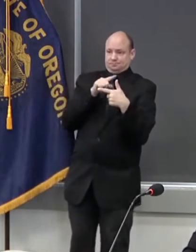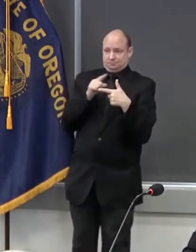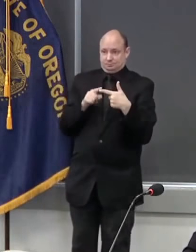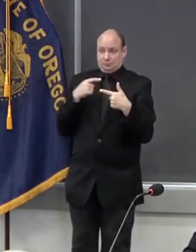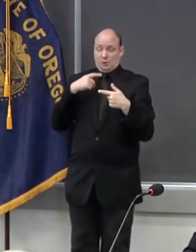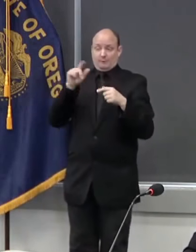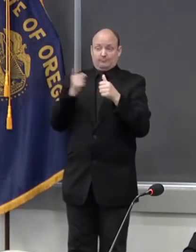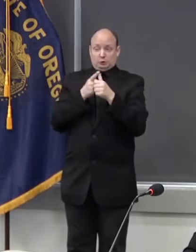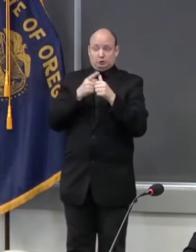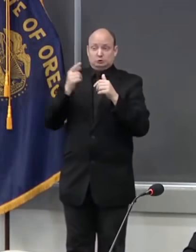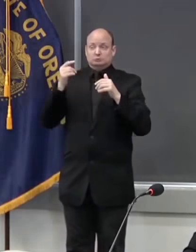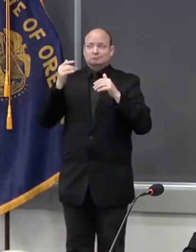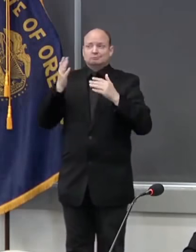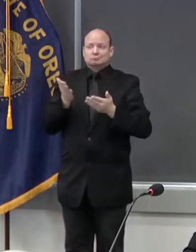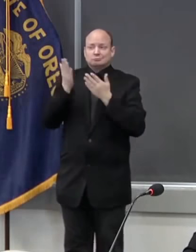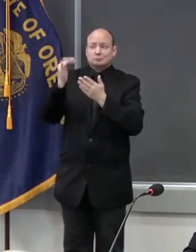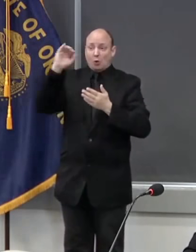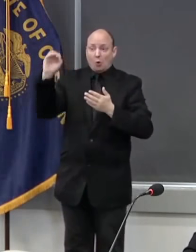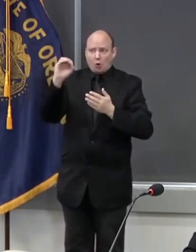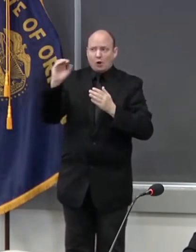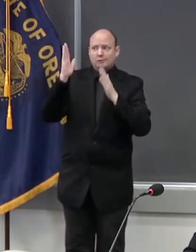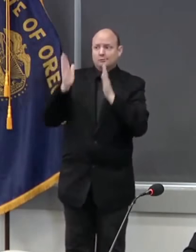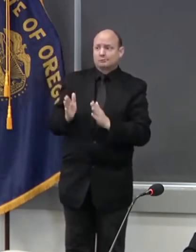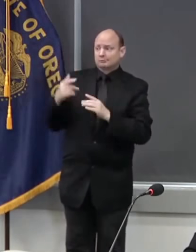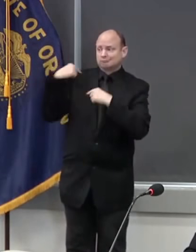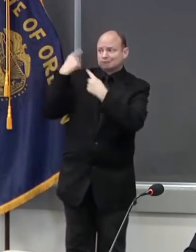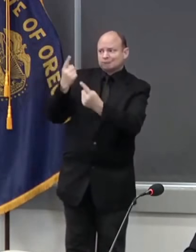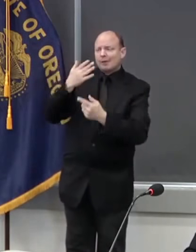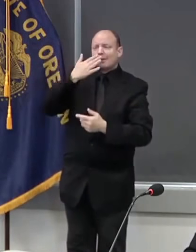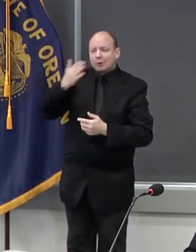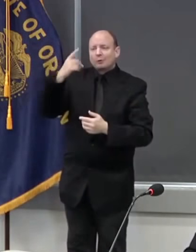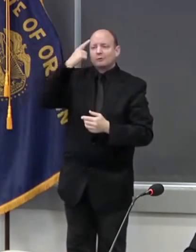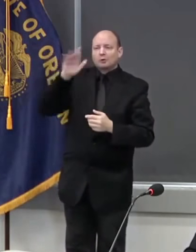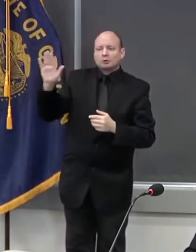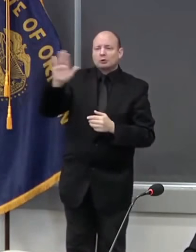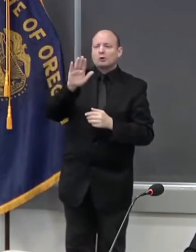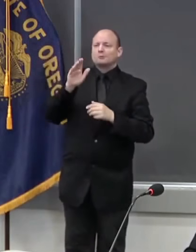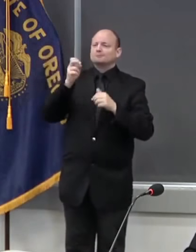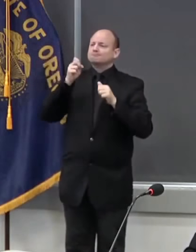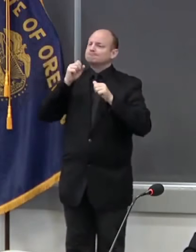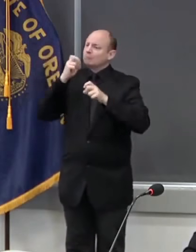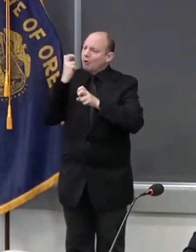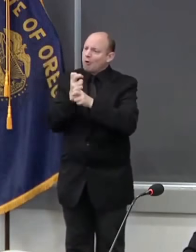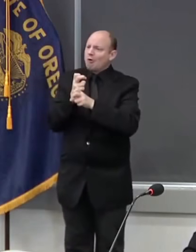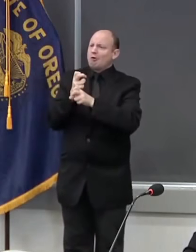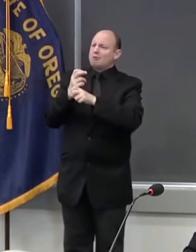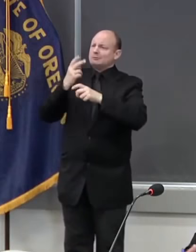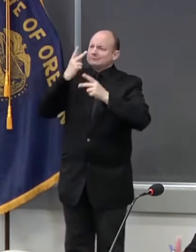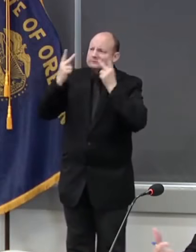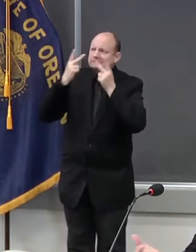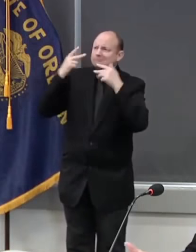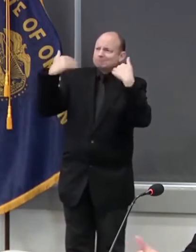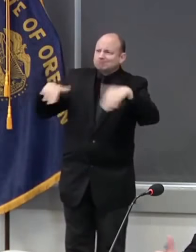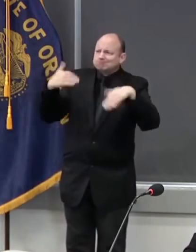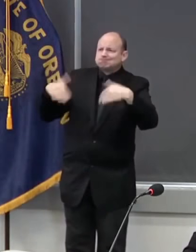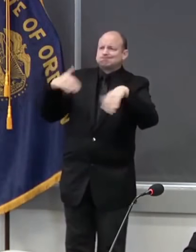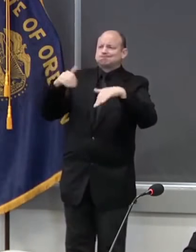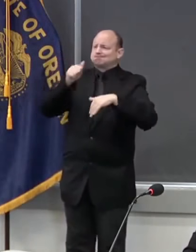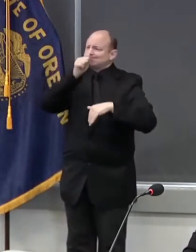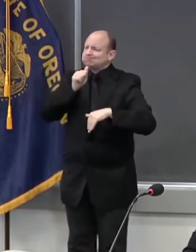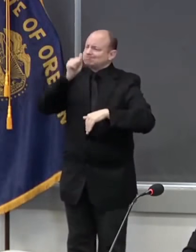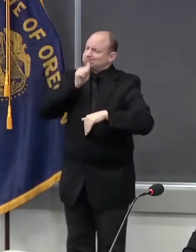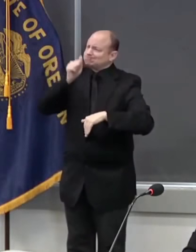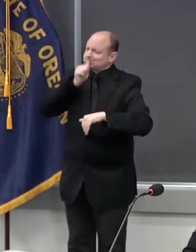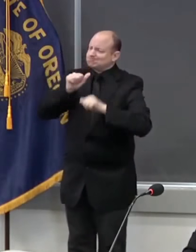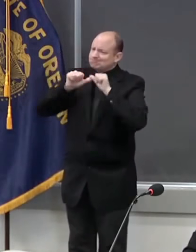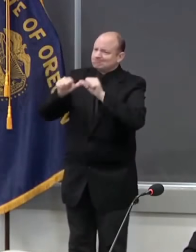work that you have done thus far. I see and we see how hard and how relentless the work is that people have